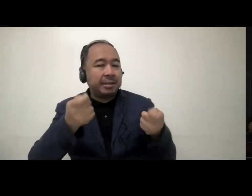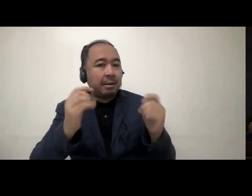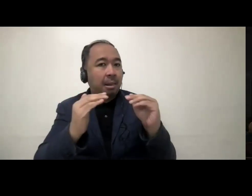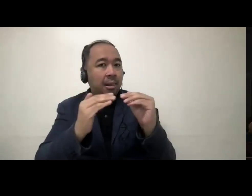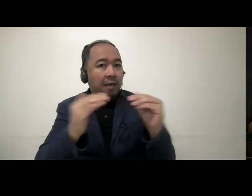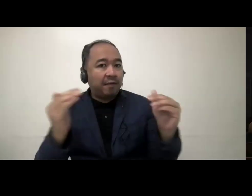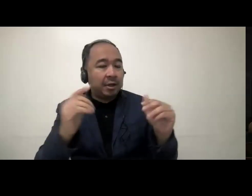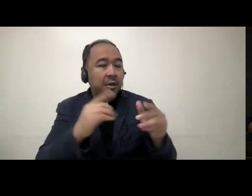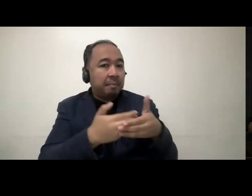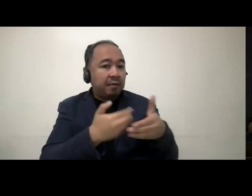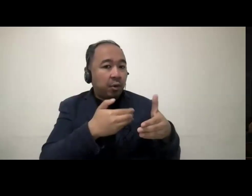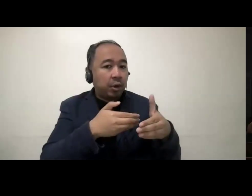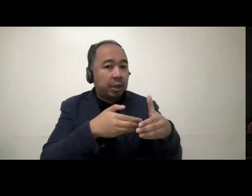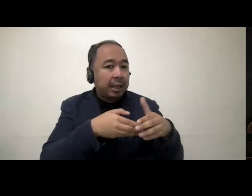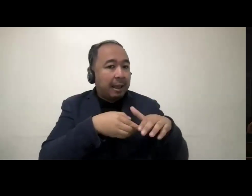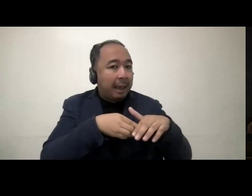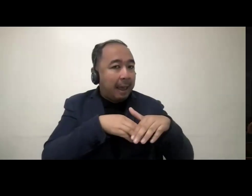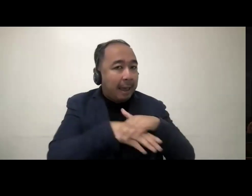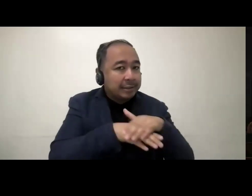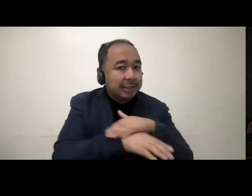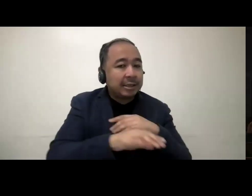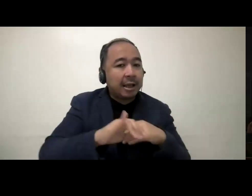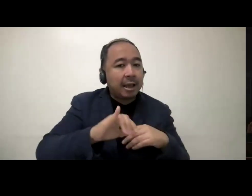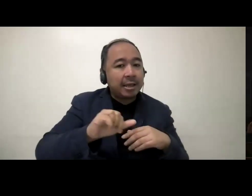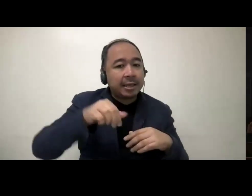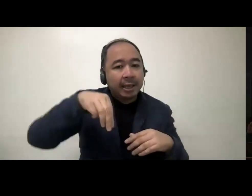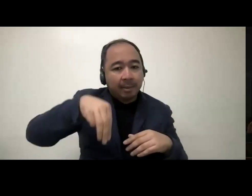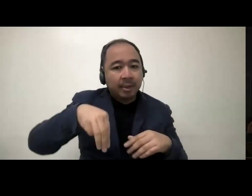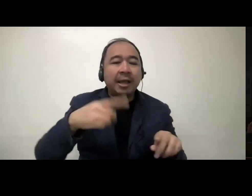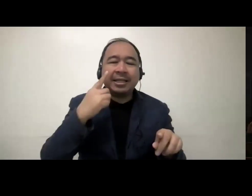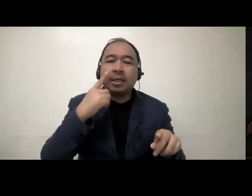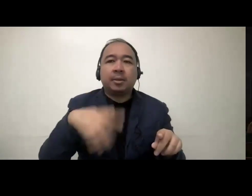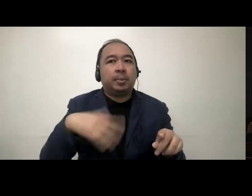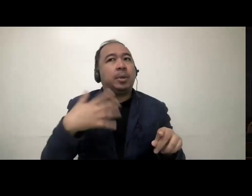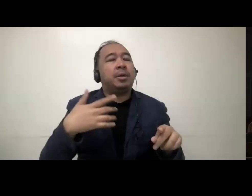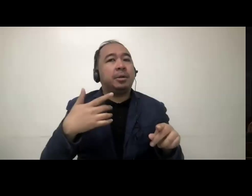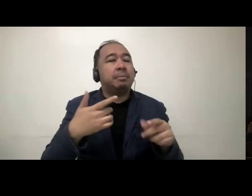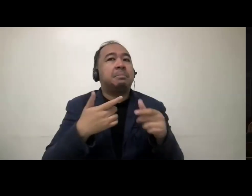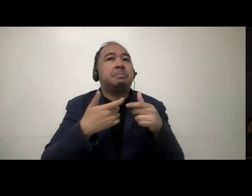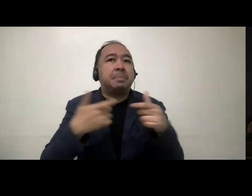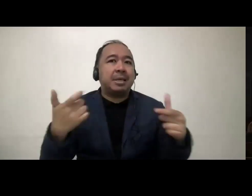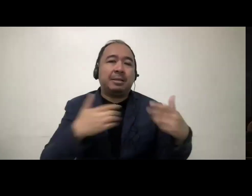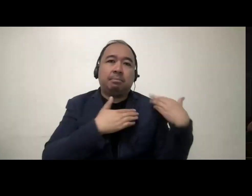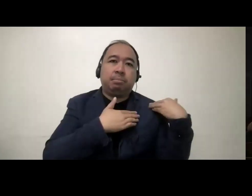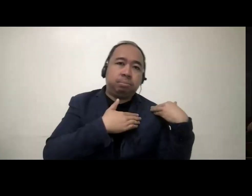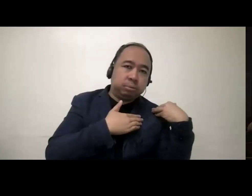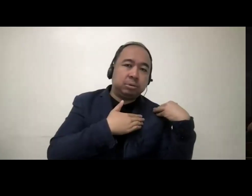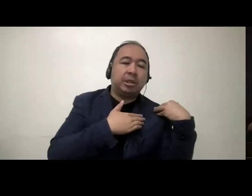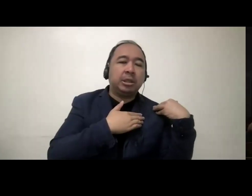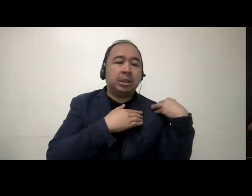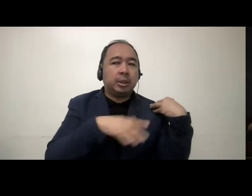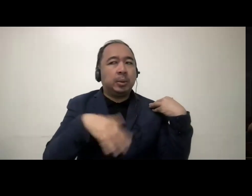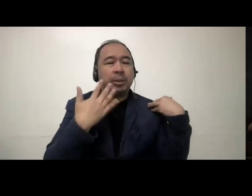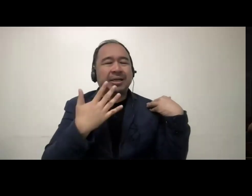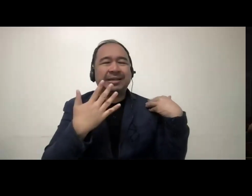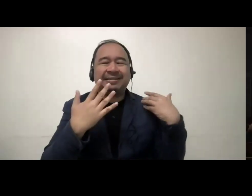an IAM, independent accountability mechanism, that's going to be a huge loss or huge burden, huge terrible